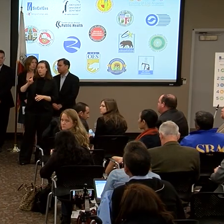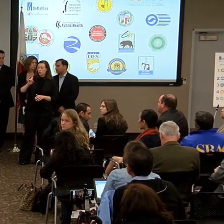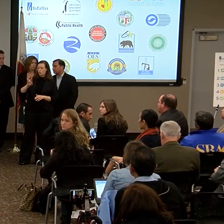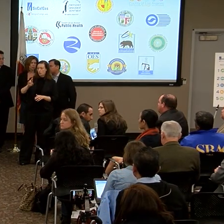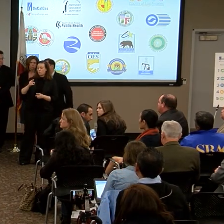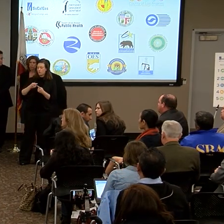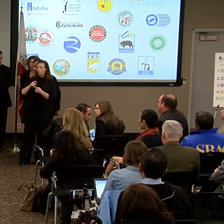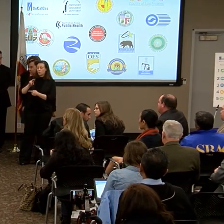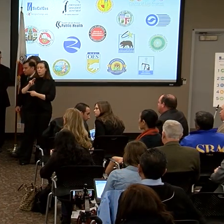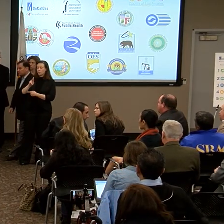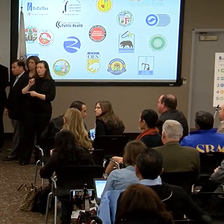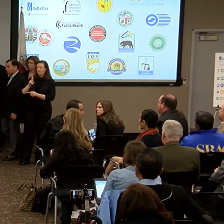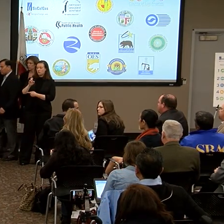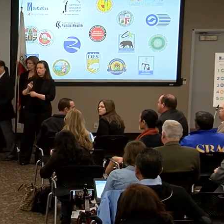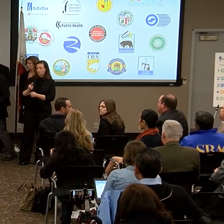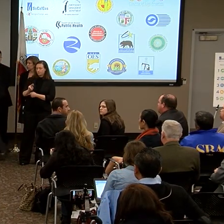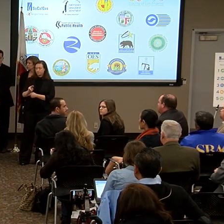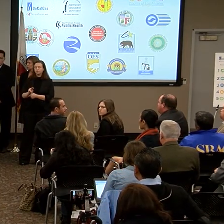Okay.